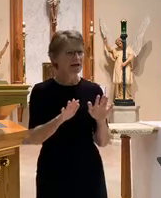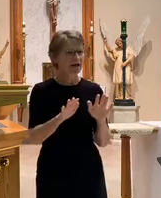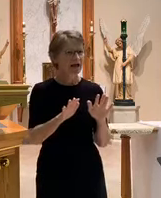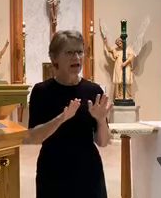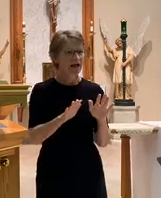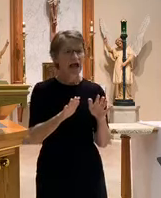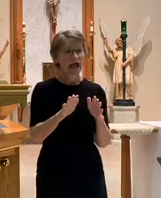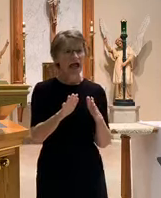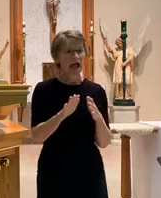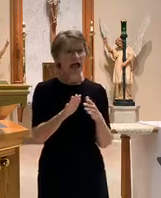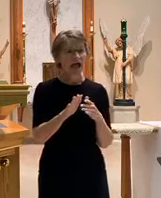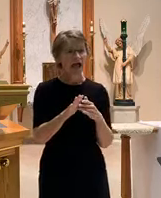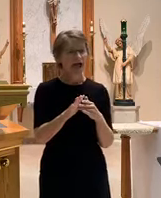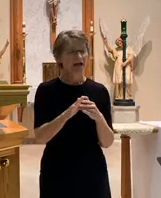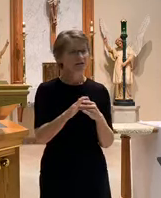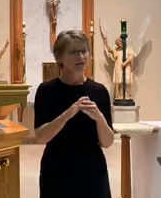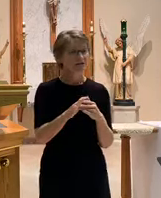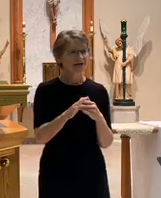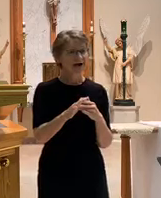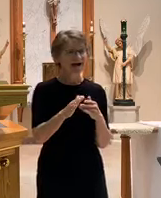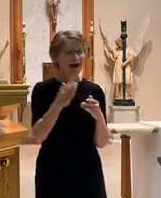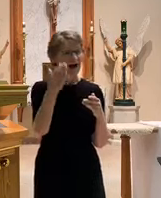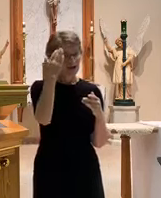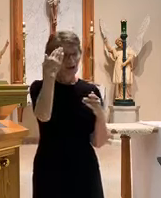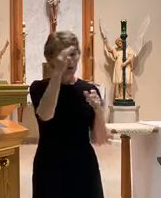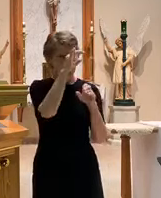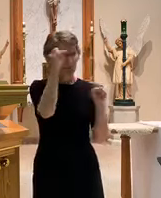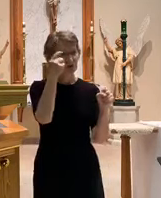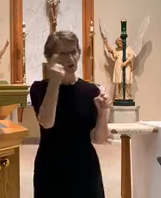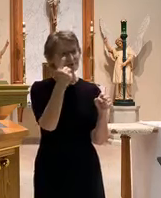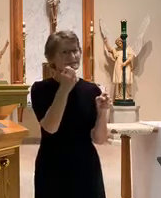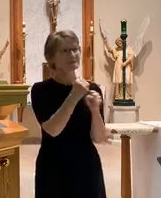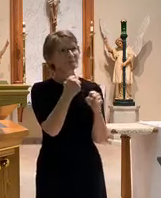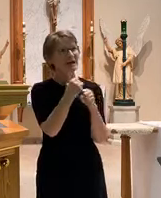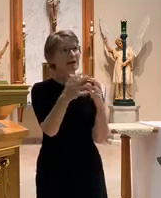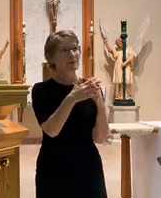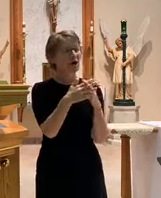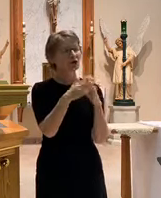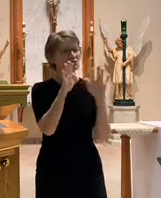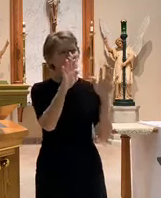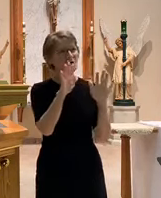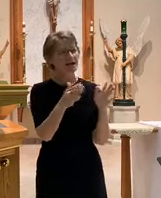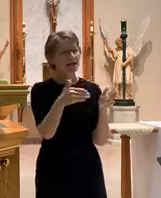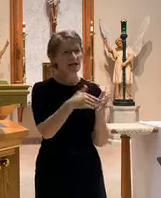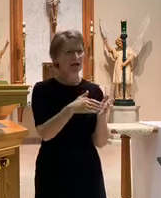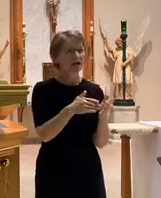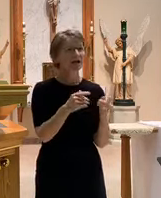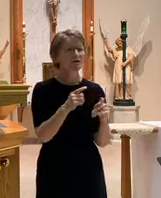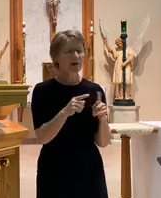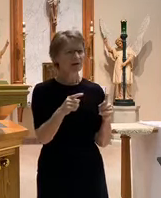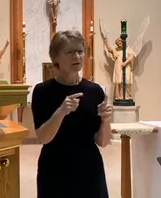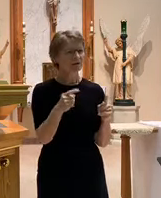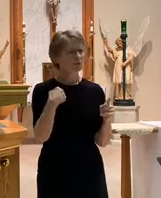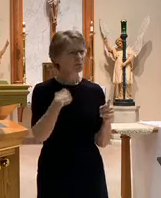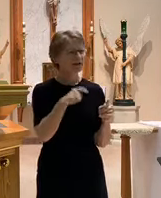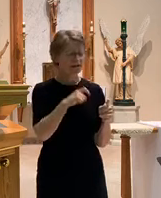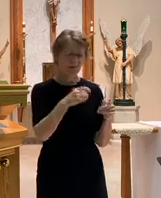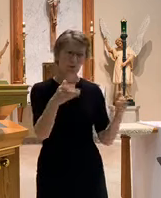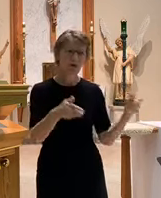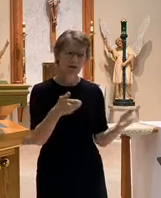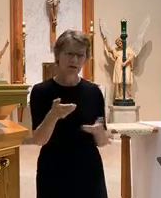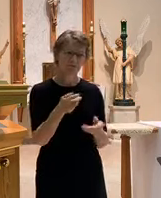says, to be great, you know. We know that being hospitable and welcoming, you know, people in our